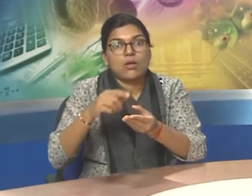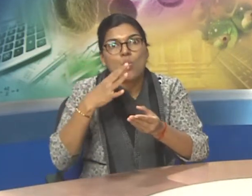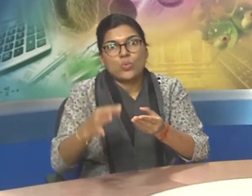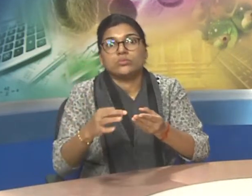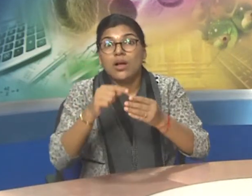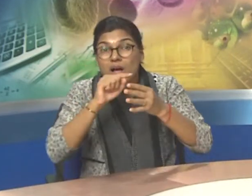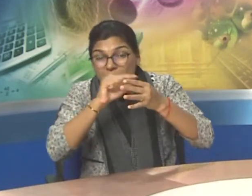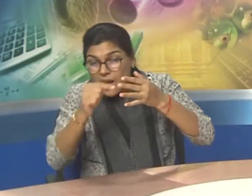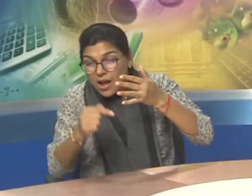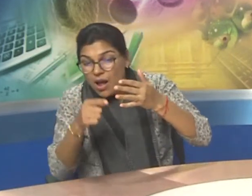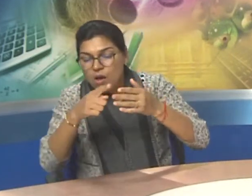way,